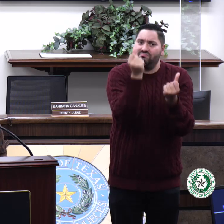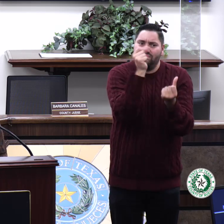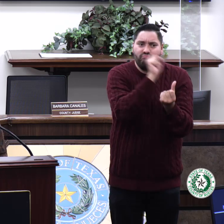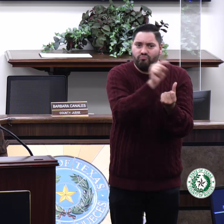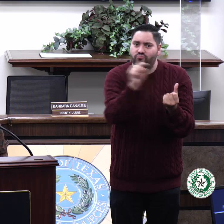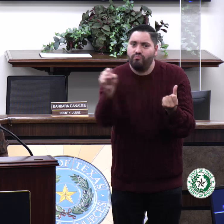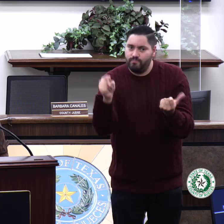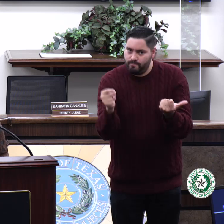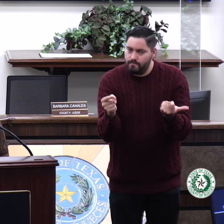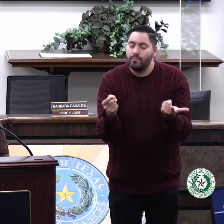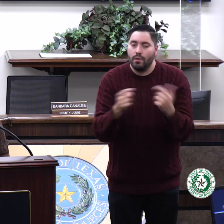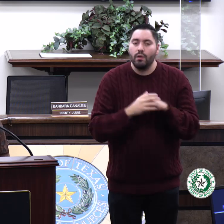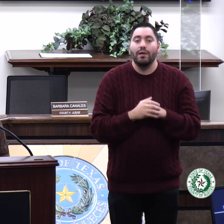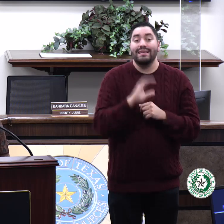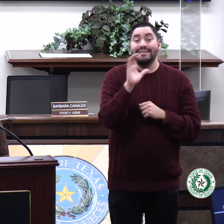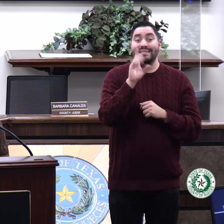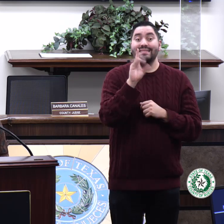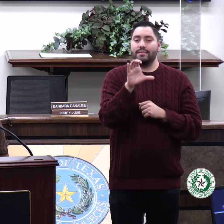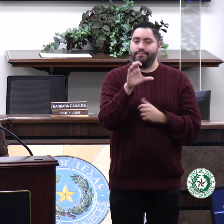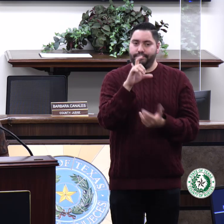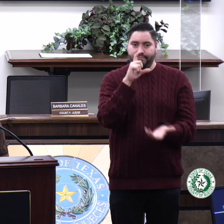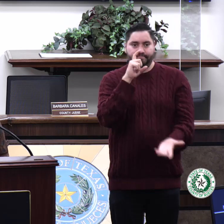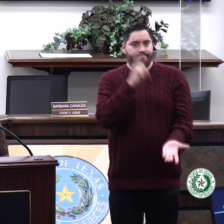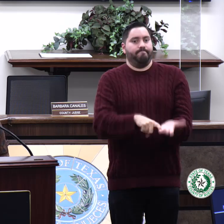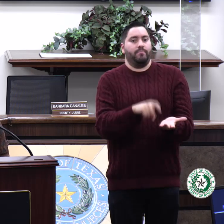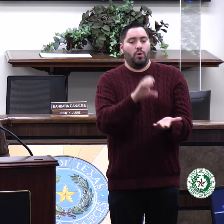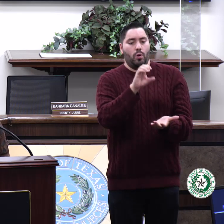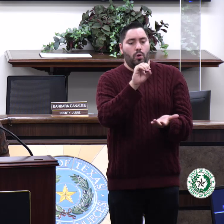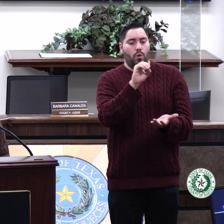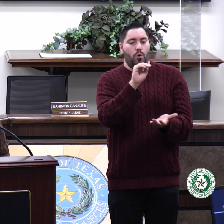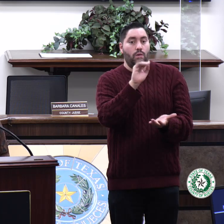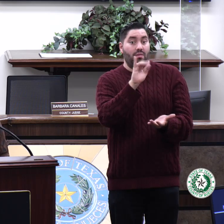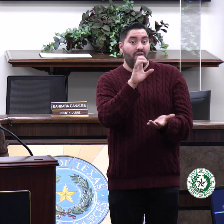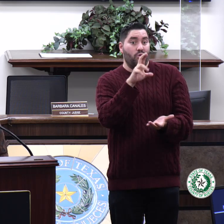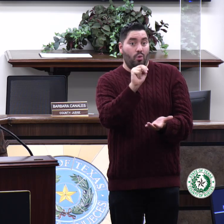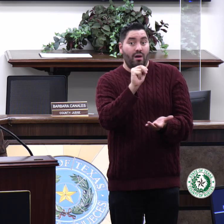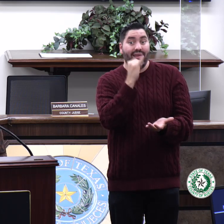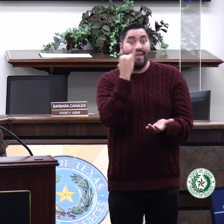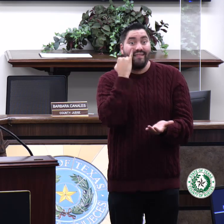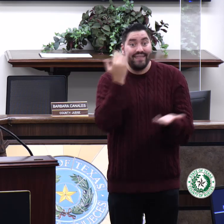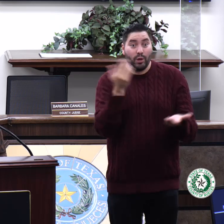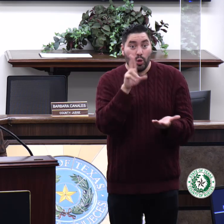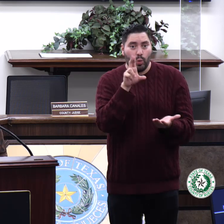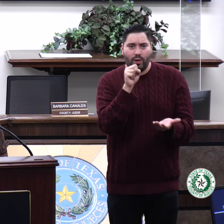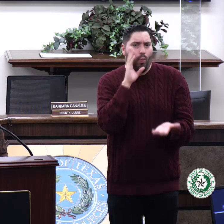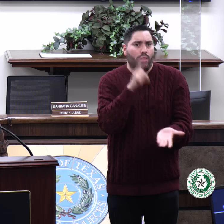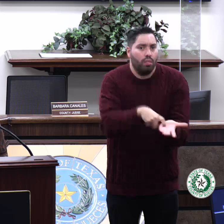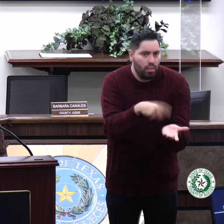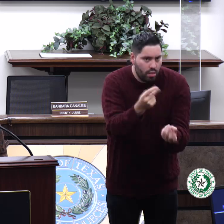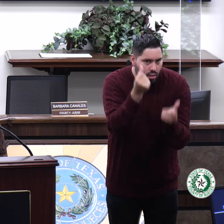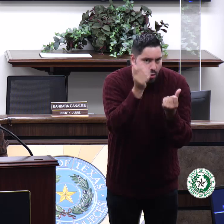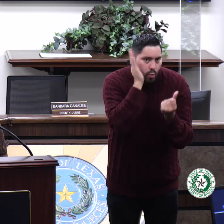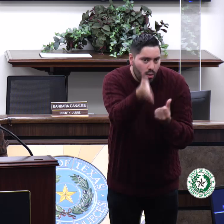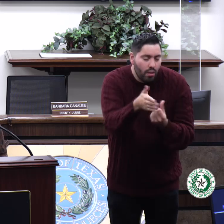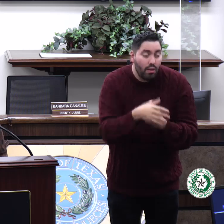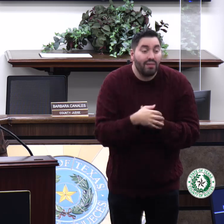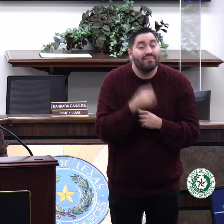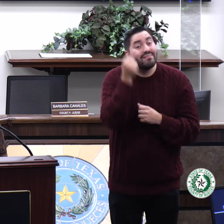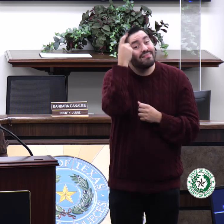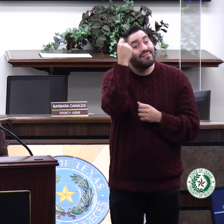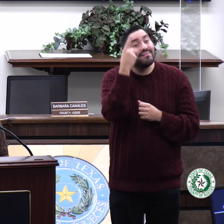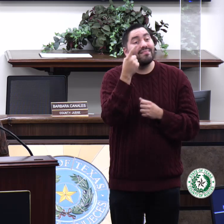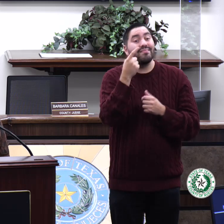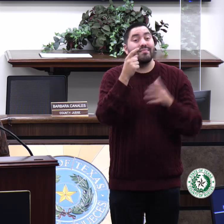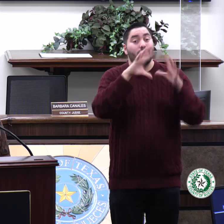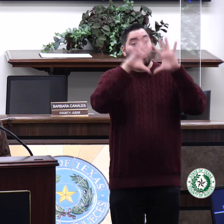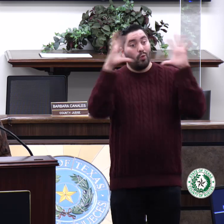The CDC expects Omicron to be identified quickly if it emerges in the United States. The whole world is watching. The whole